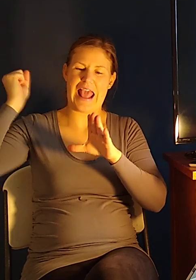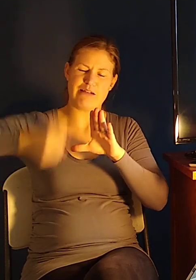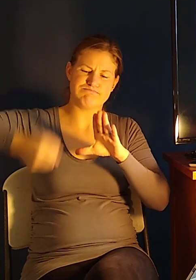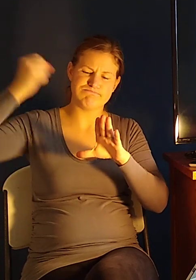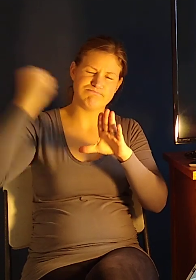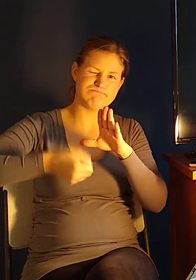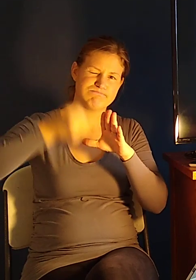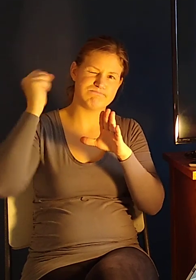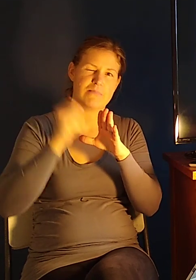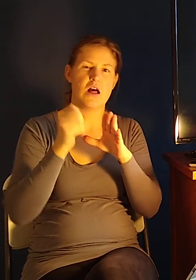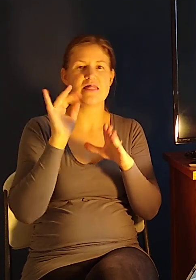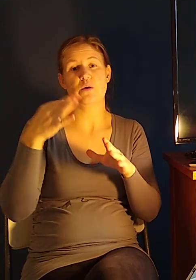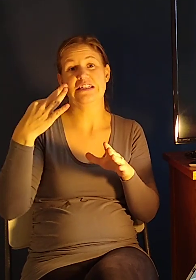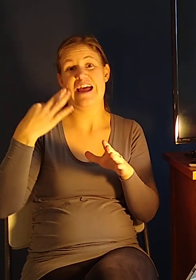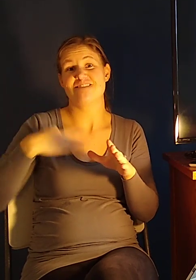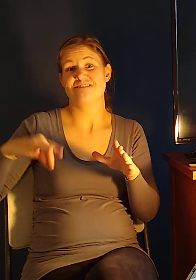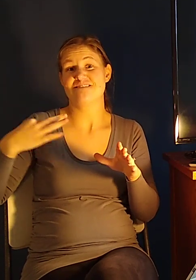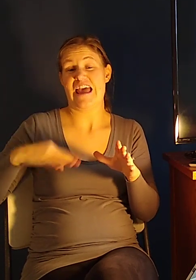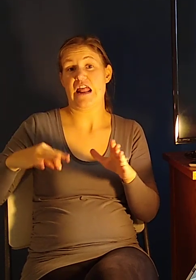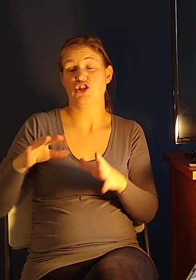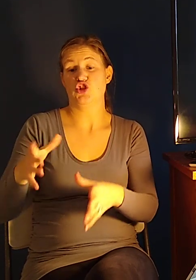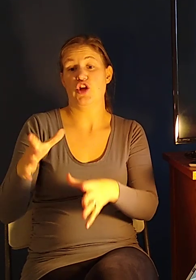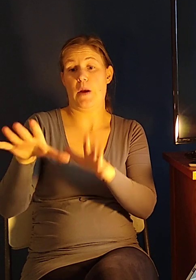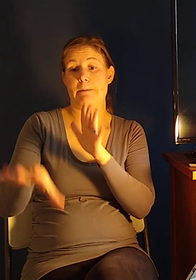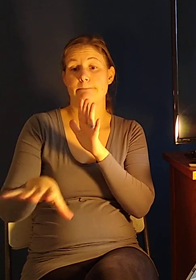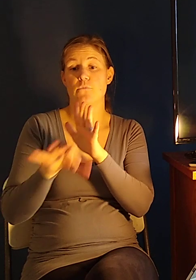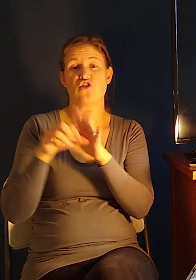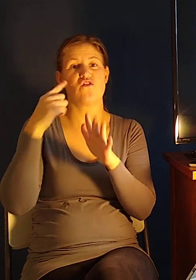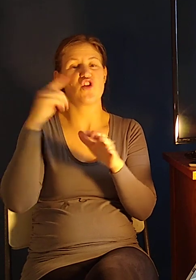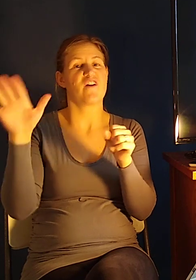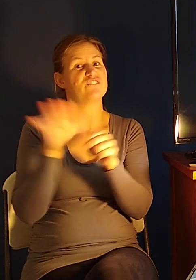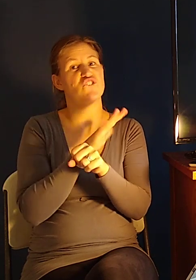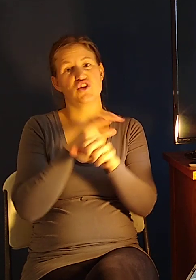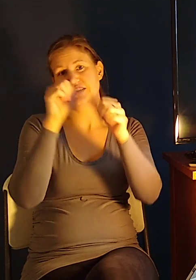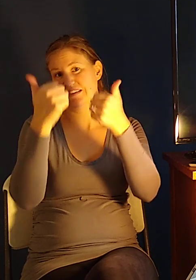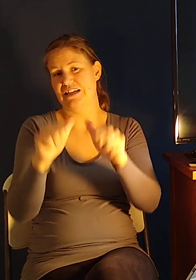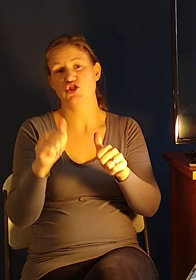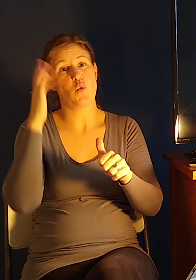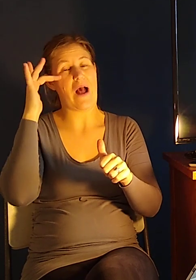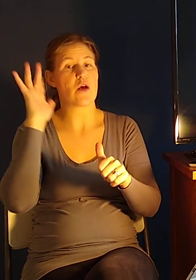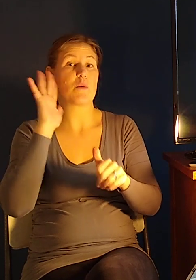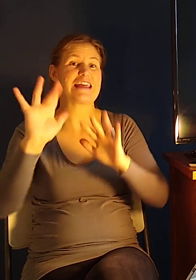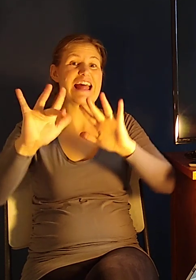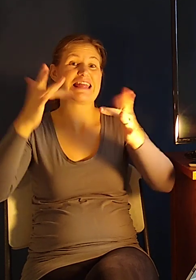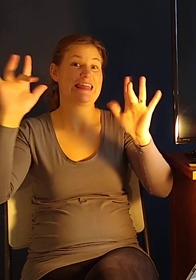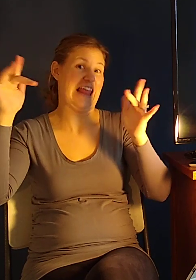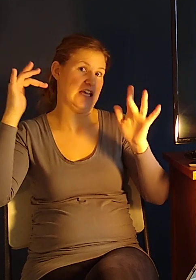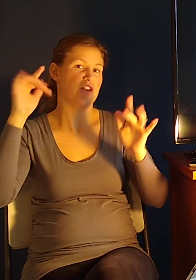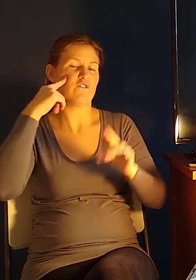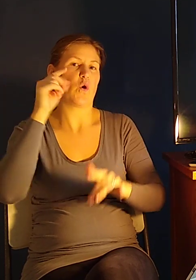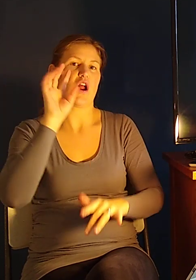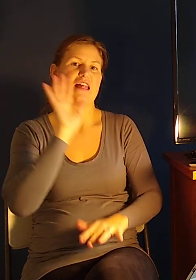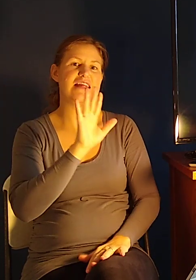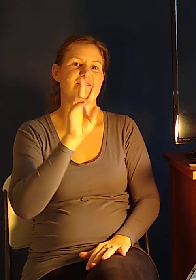was an advantage choice for the entire statue, as it would be light for its volume. And the